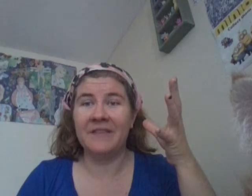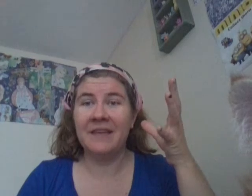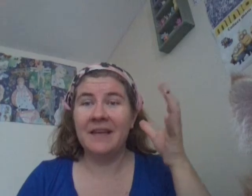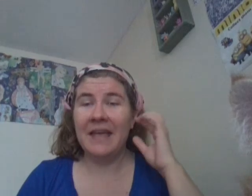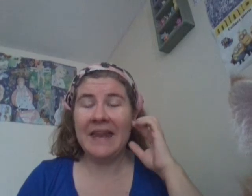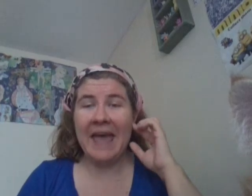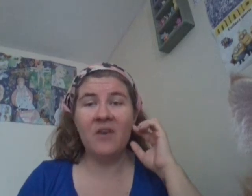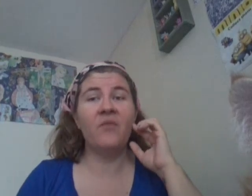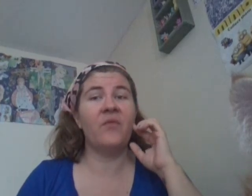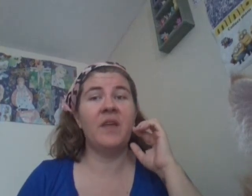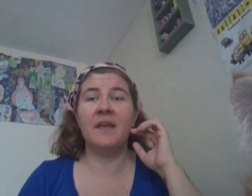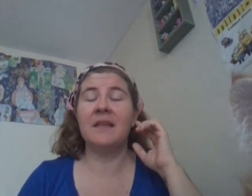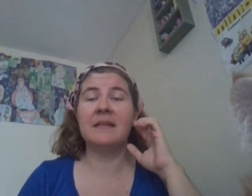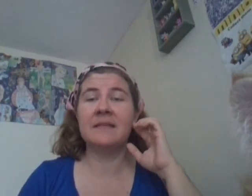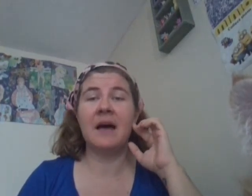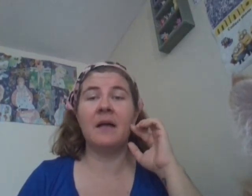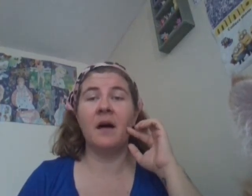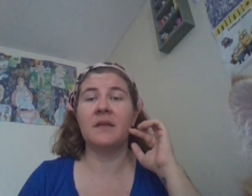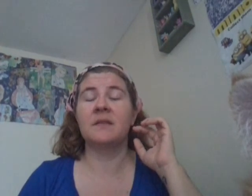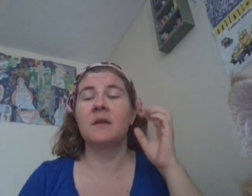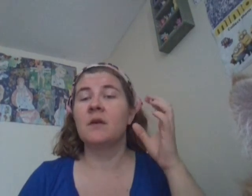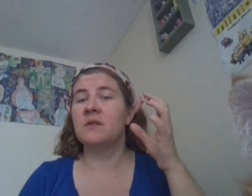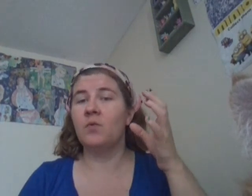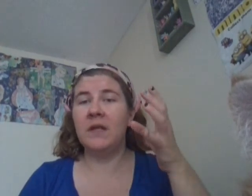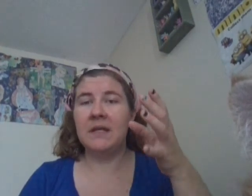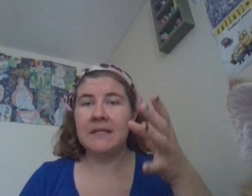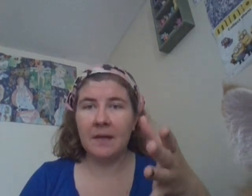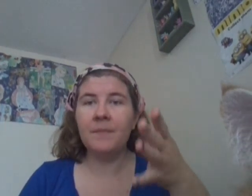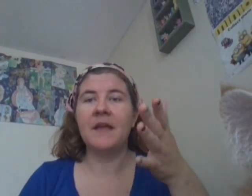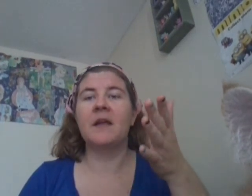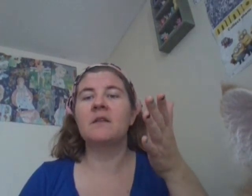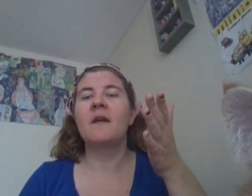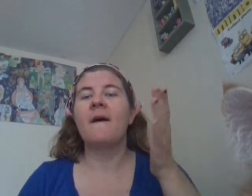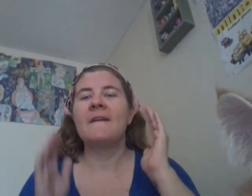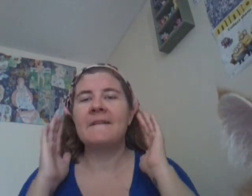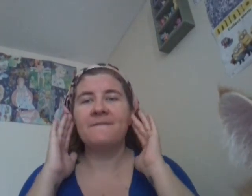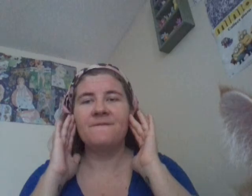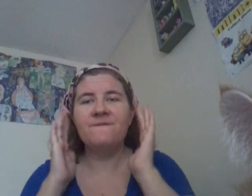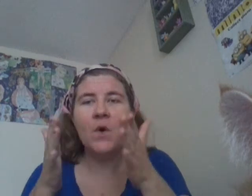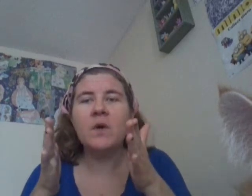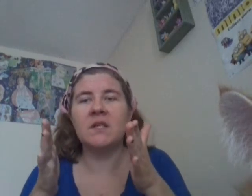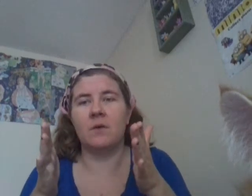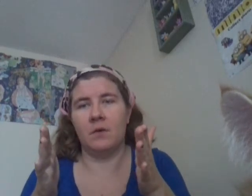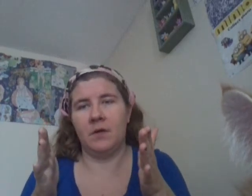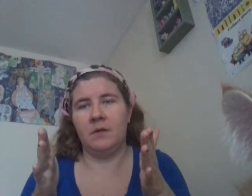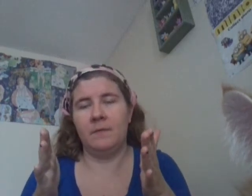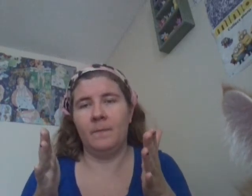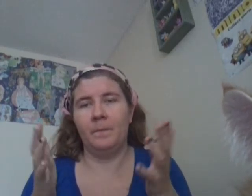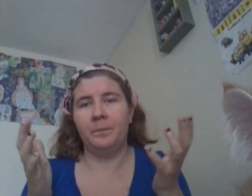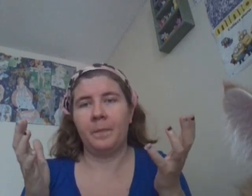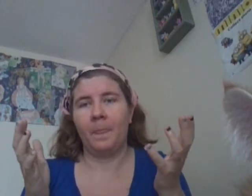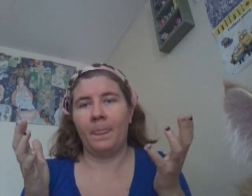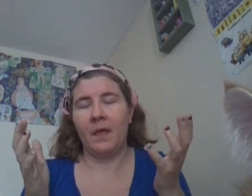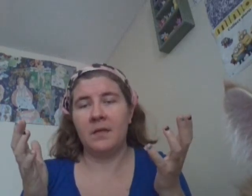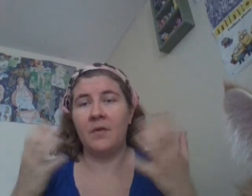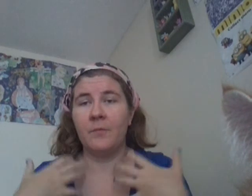in everything that it is not us. So we need something to focus on. Now